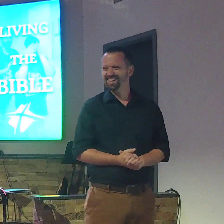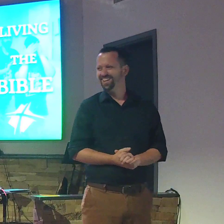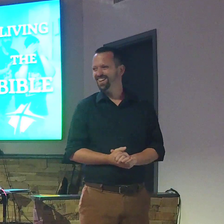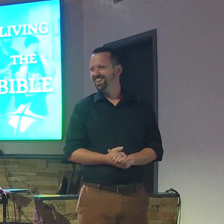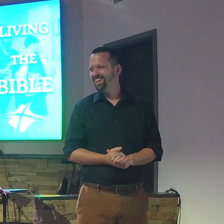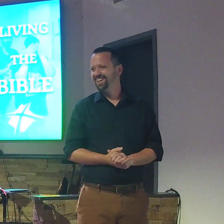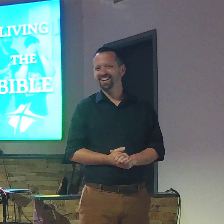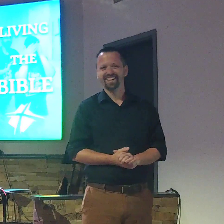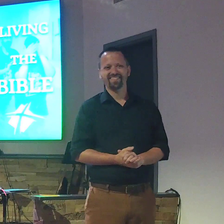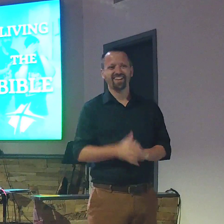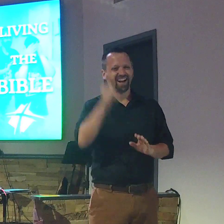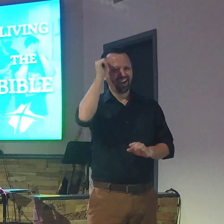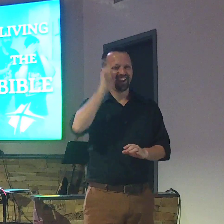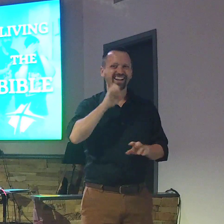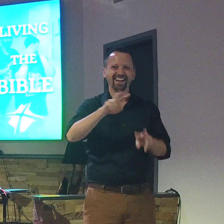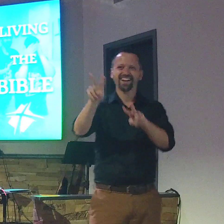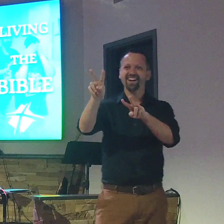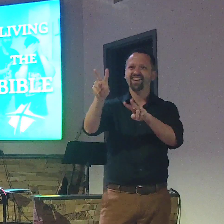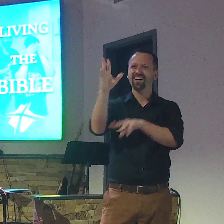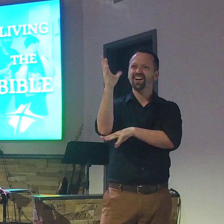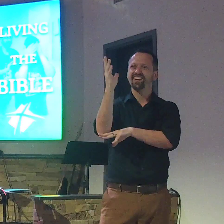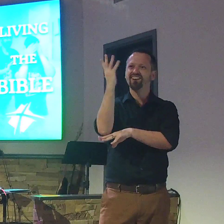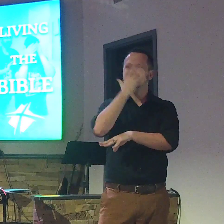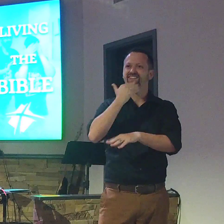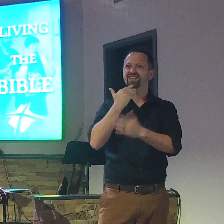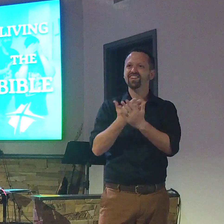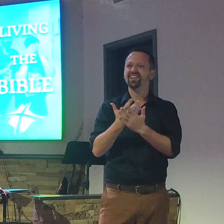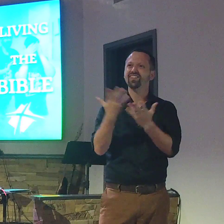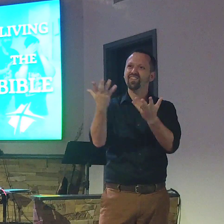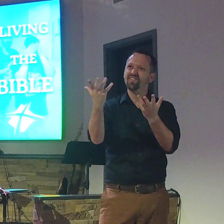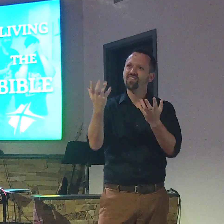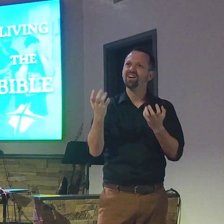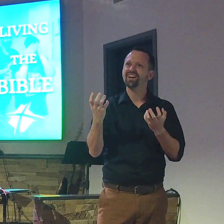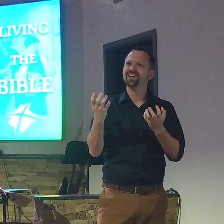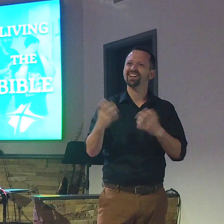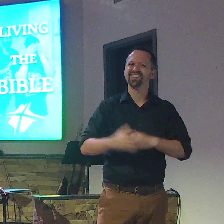It looked good to be desired.